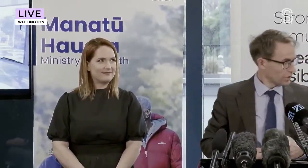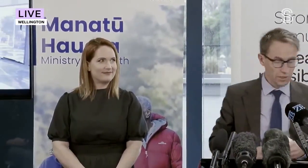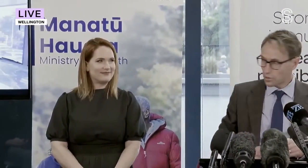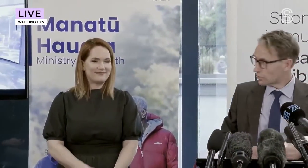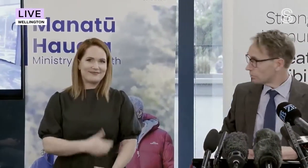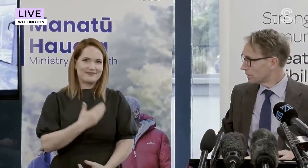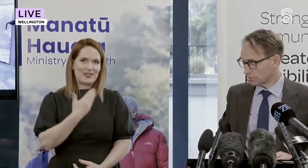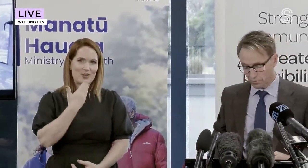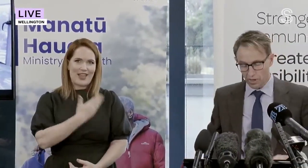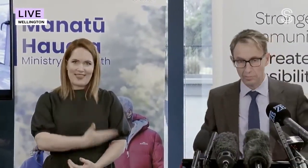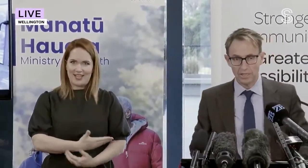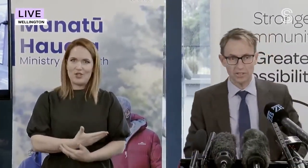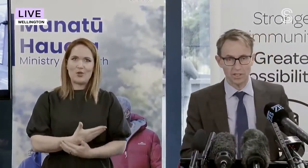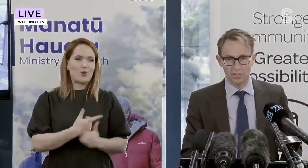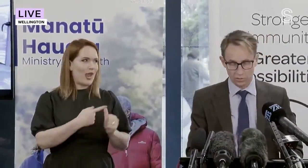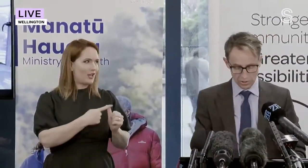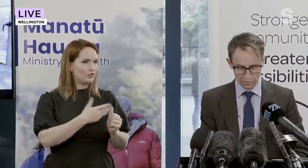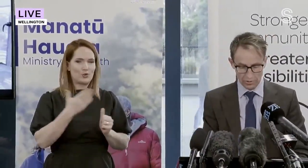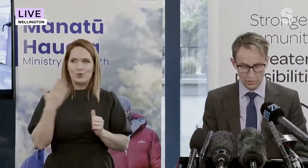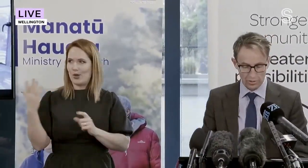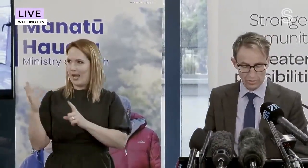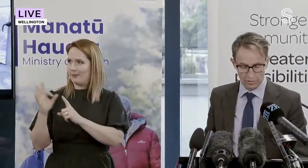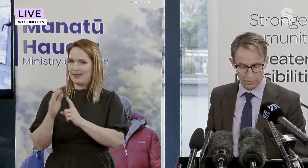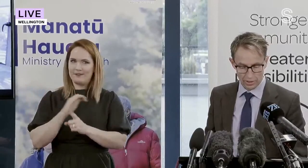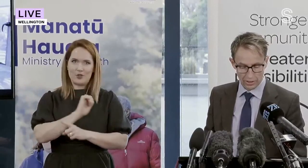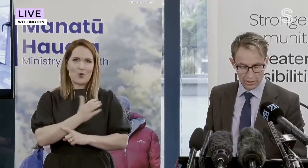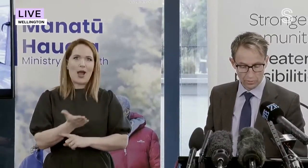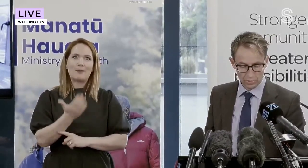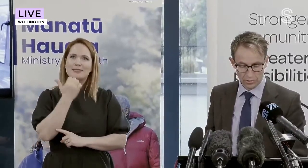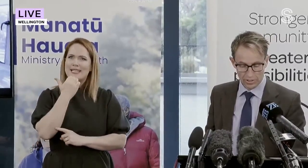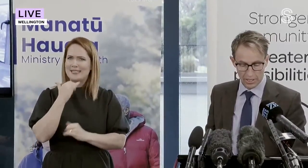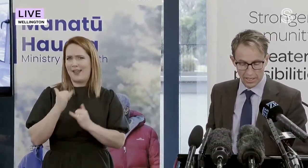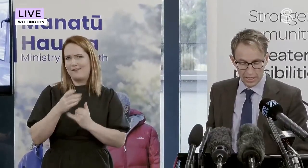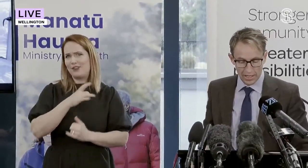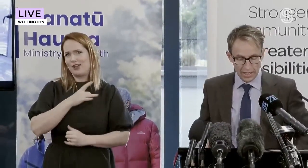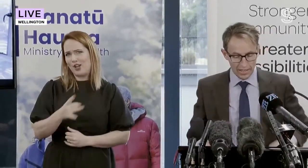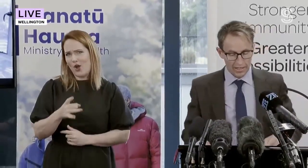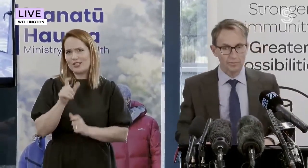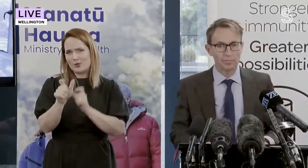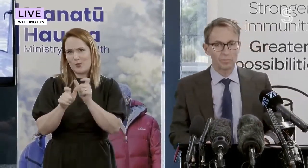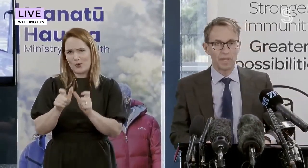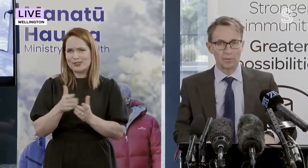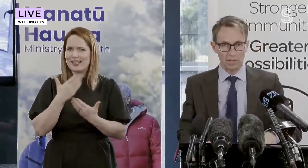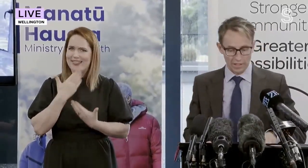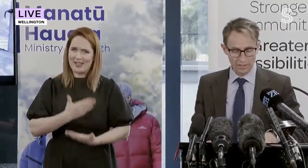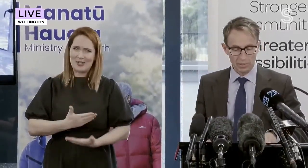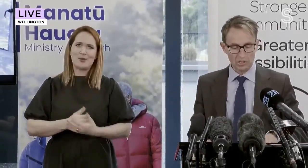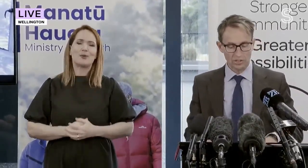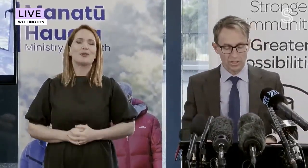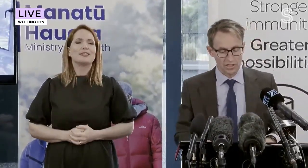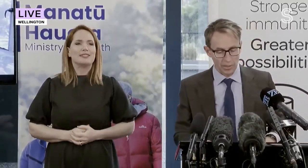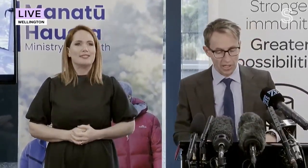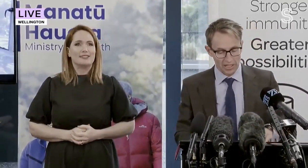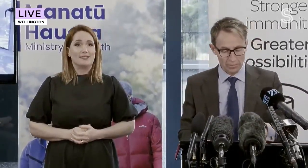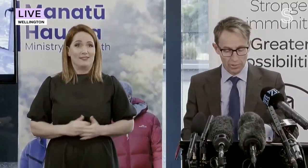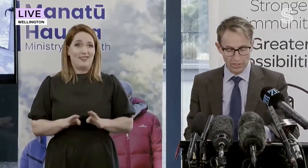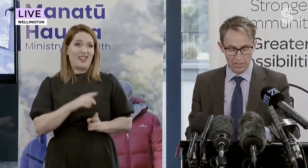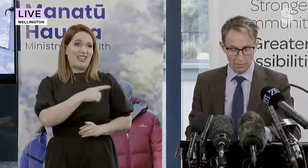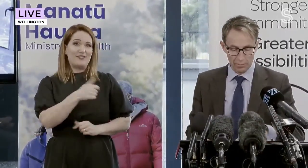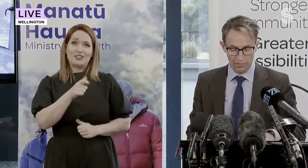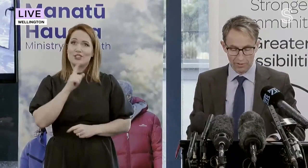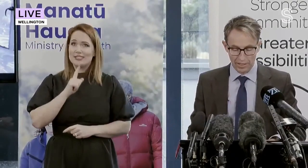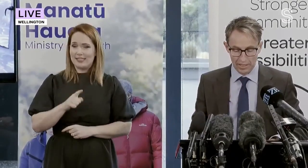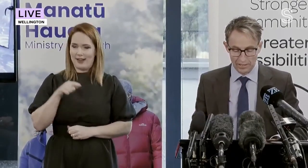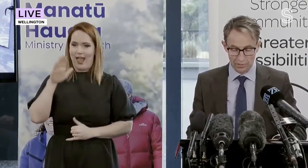Kia ora, thank you Andrew and Pete for your updates and also for your very kind words. Well, as mentioned, this is my last